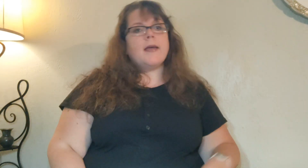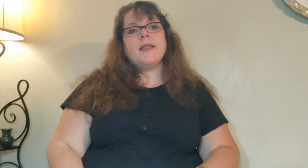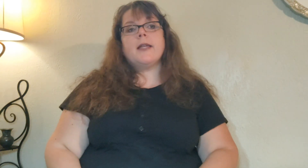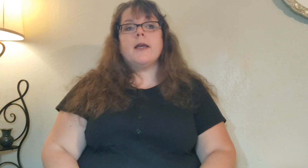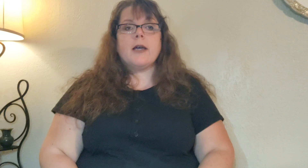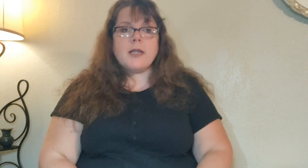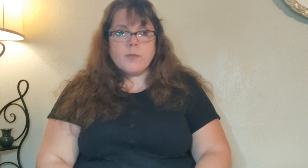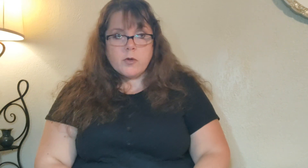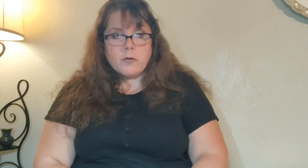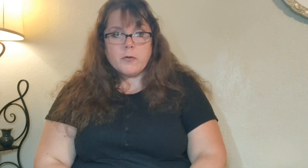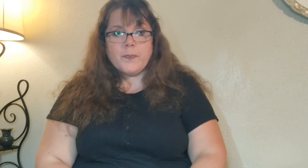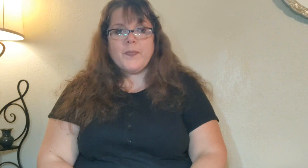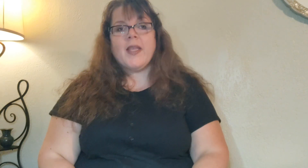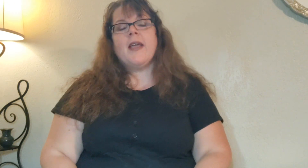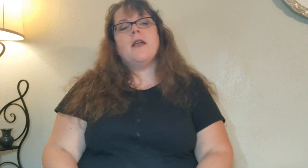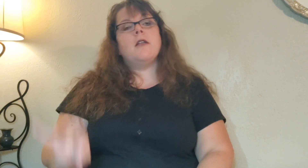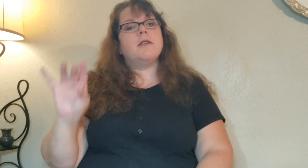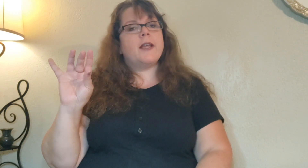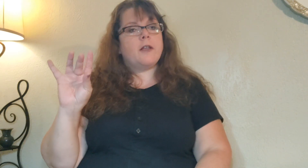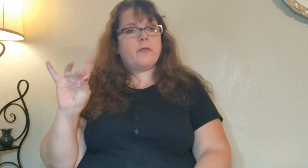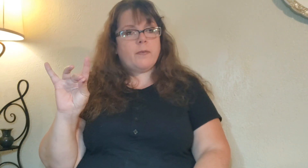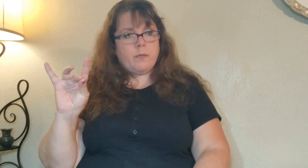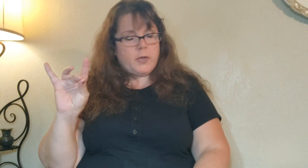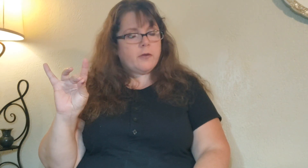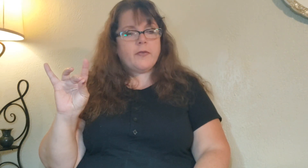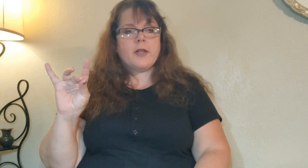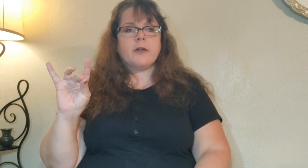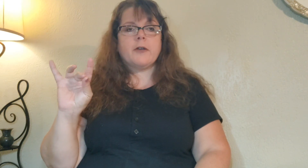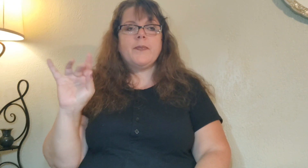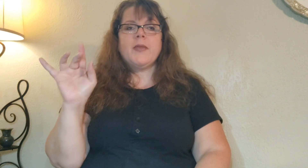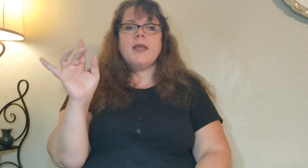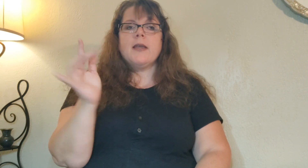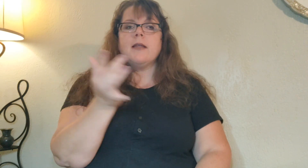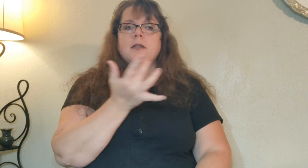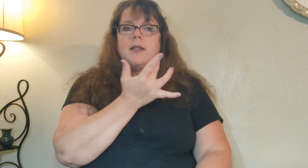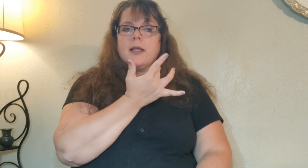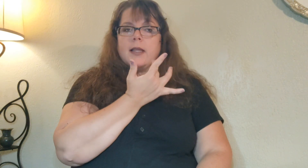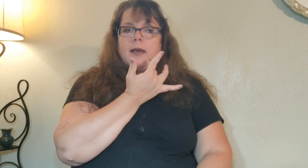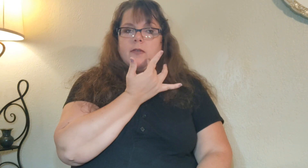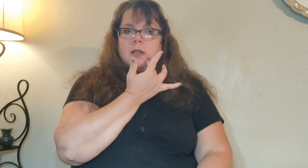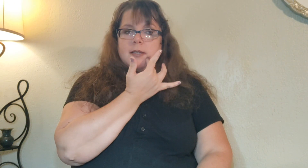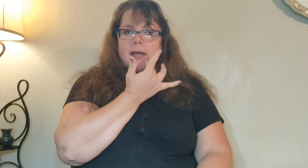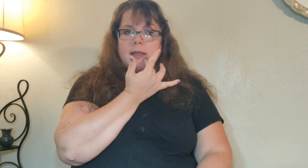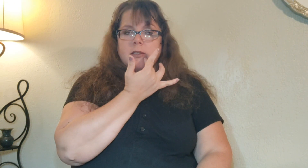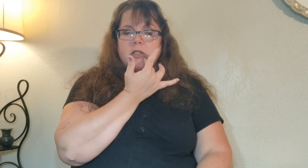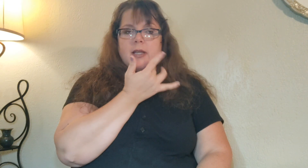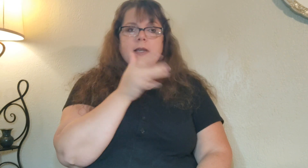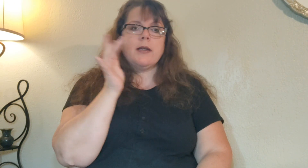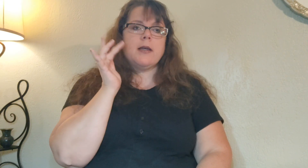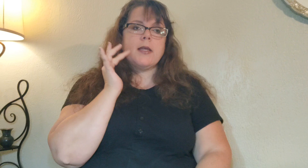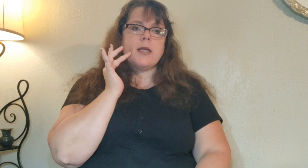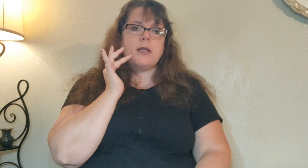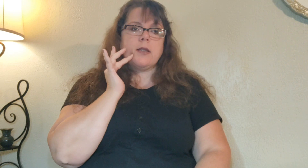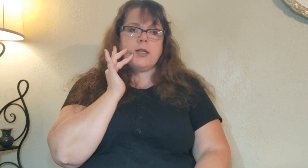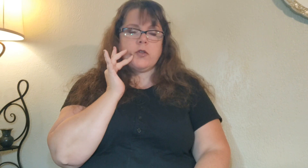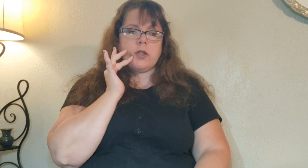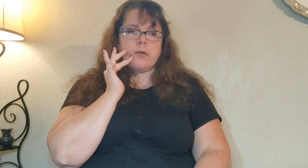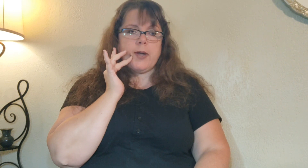And then honeymoon, you'll take your middle finger to the left side of the cheek and then to the